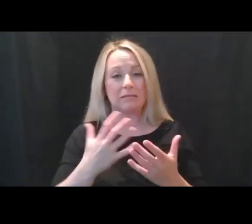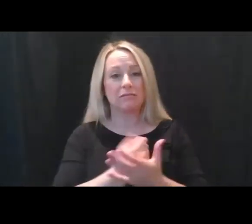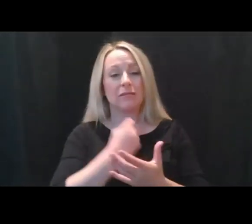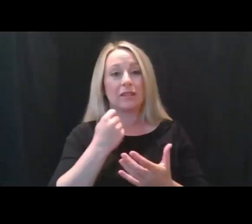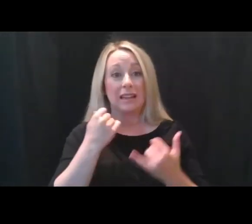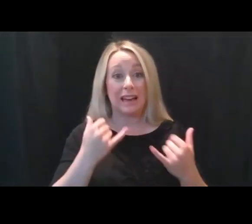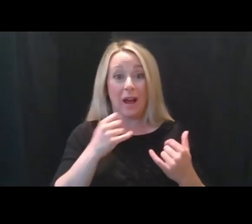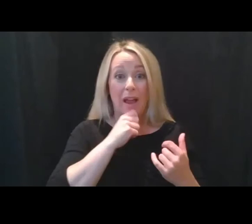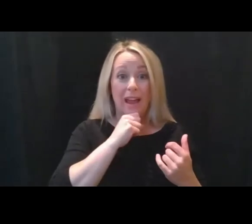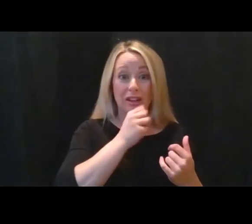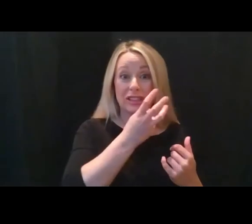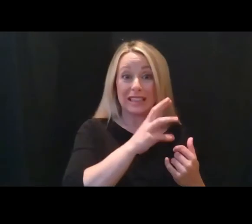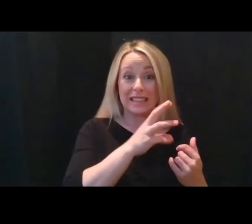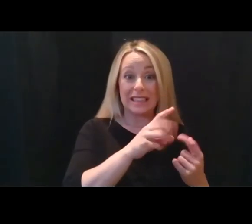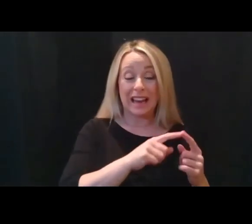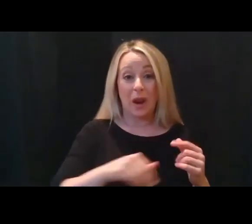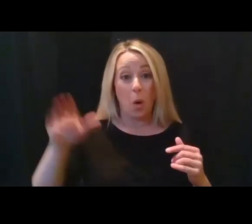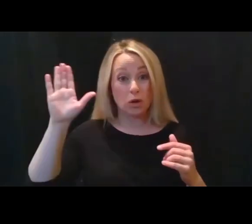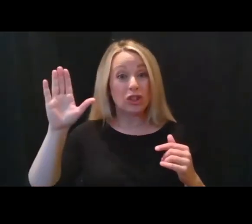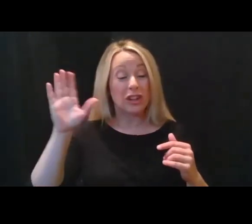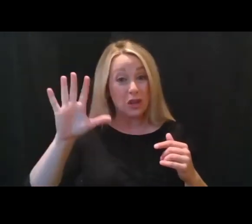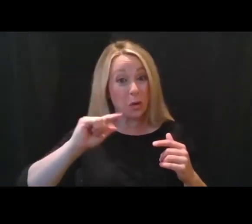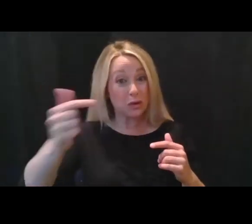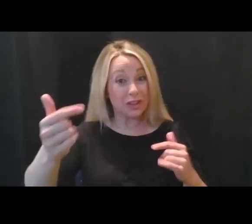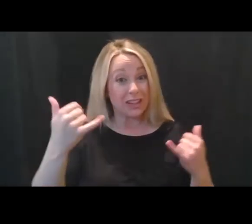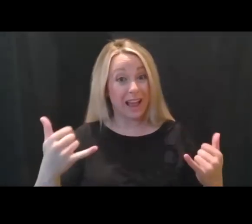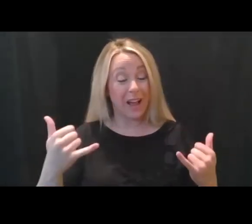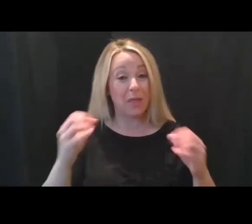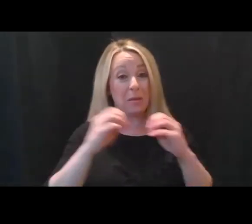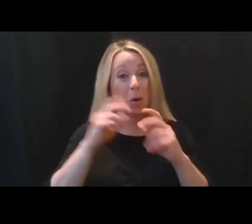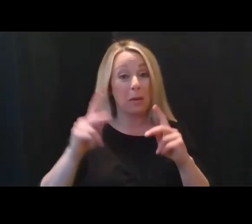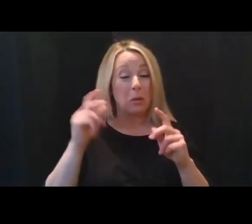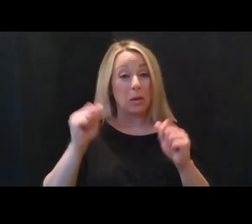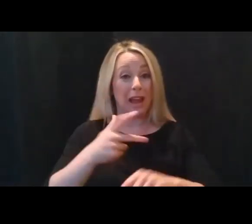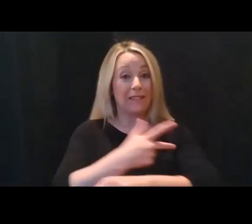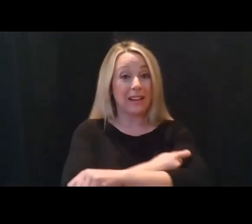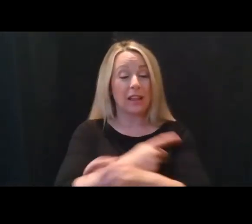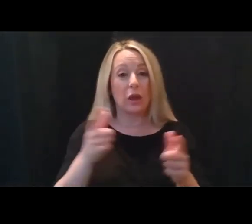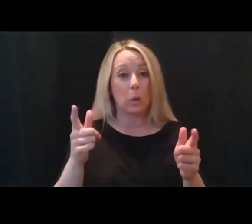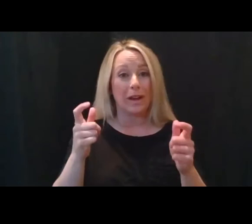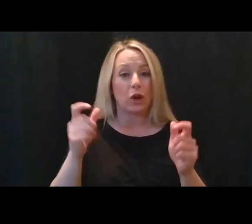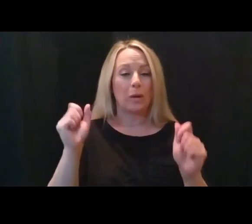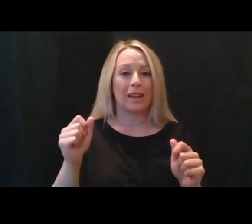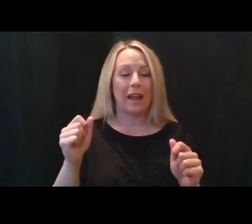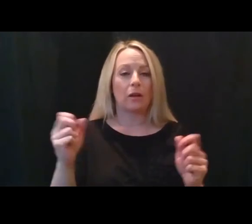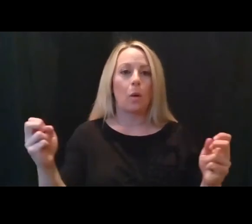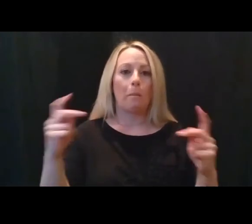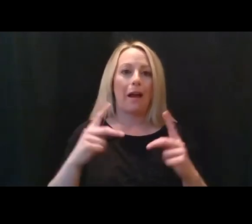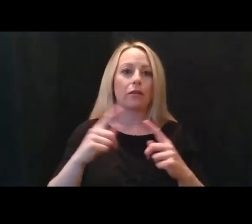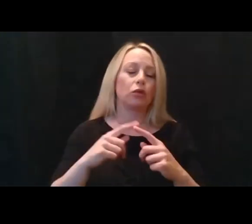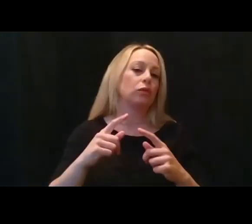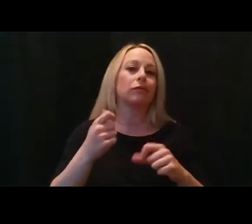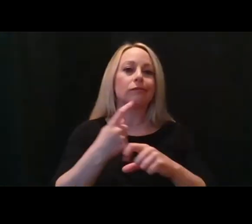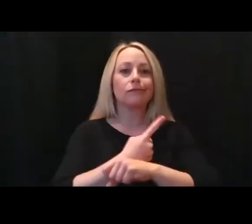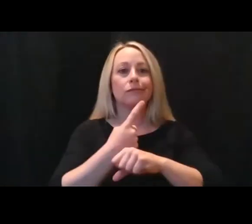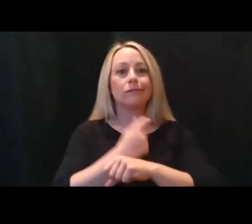and older, your turn has come. The more people we can vaccinate, the quicker we can start to return to where we want to be. I